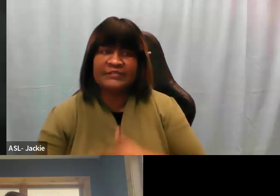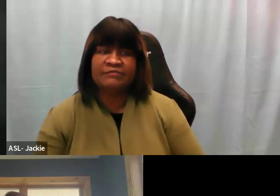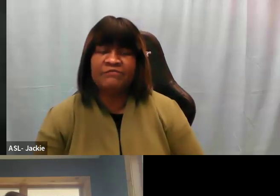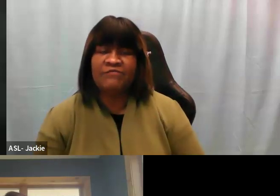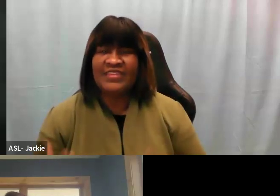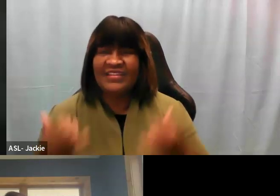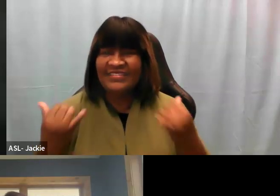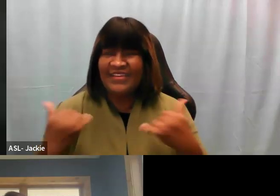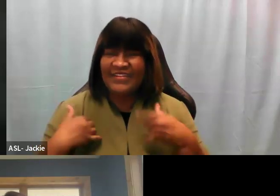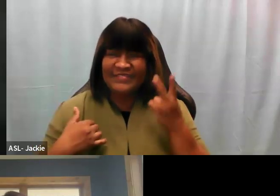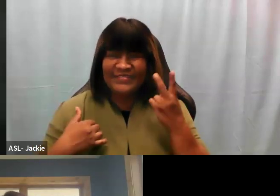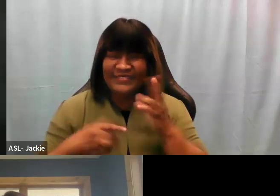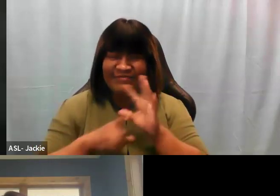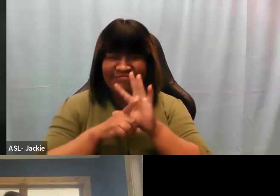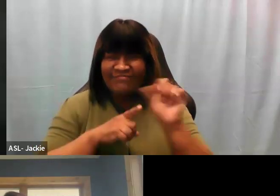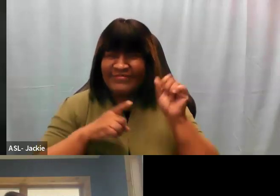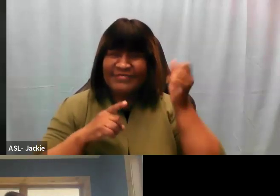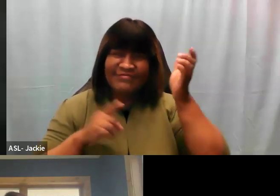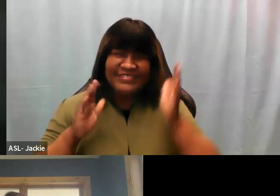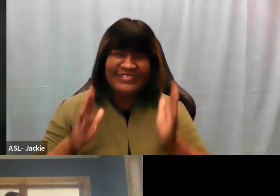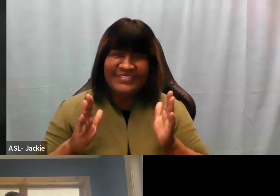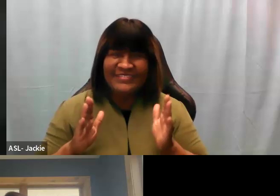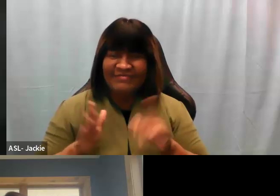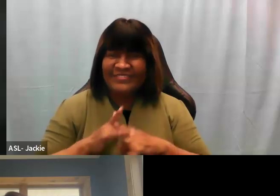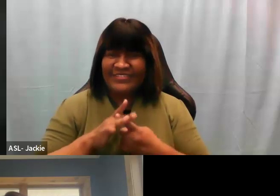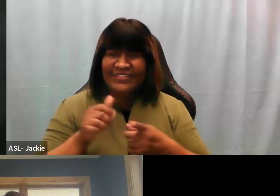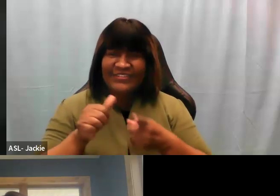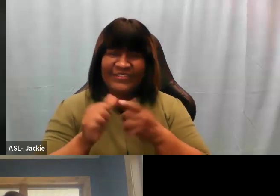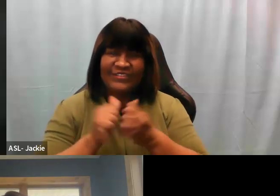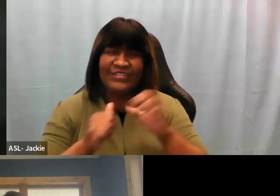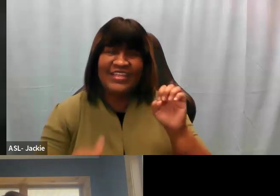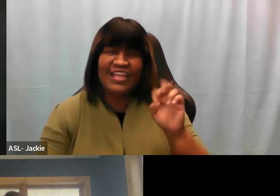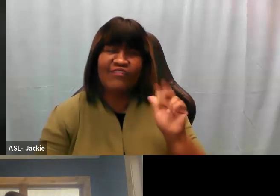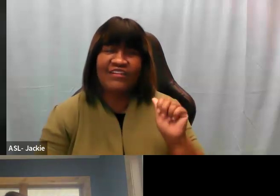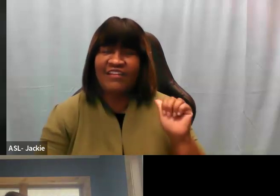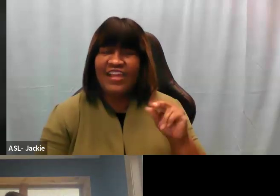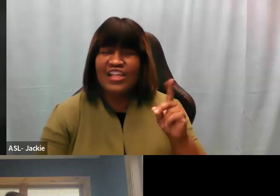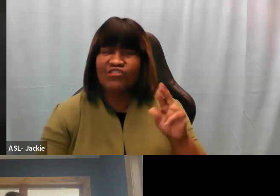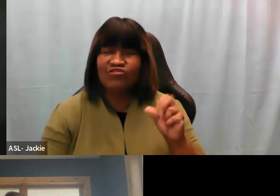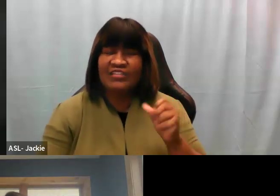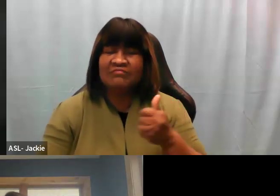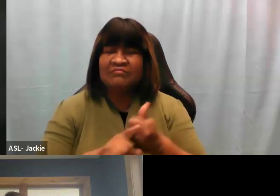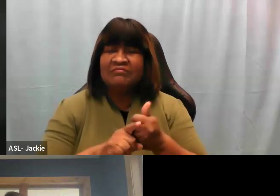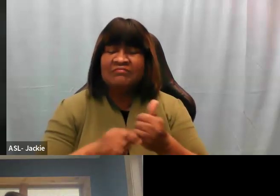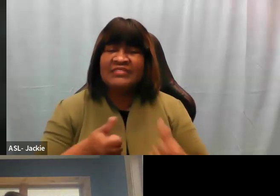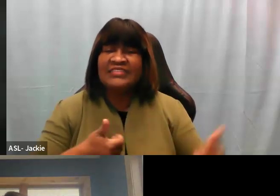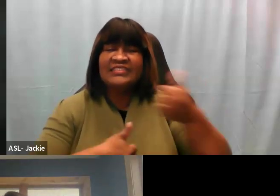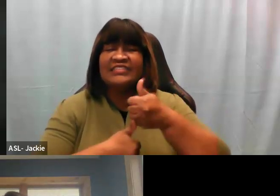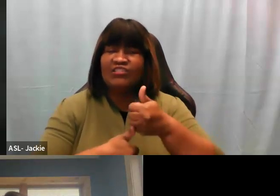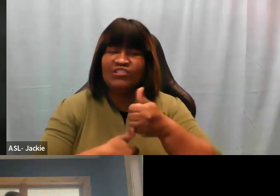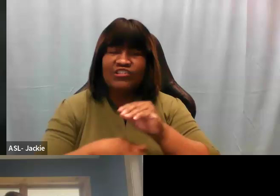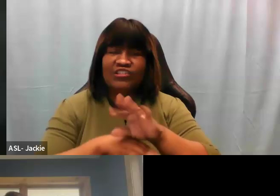So we have 2 awesome presenters. We're going to be starting with Erica Andres from a senior consultant at